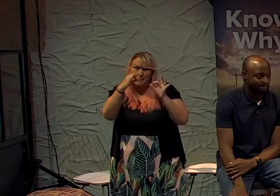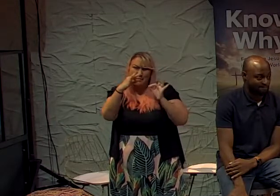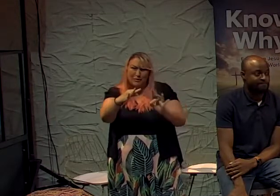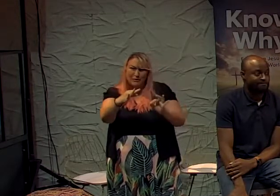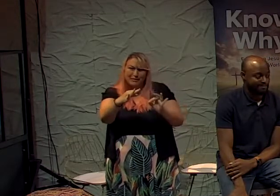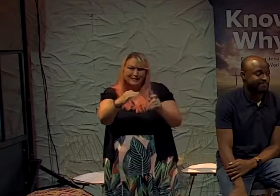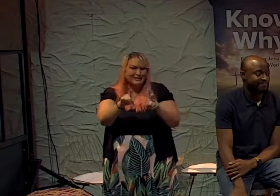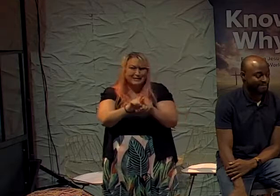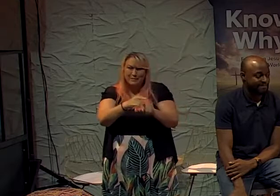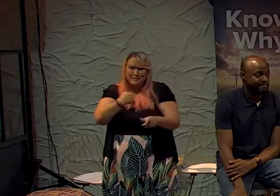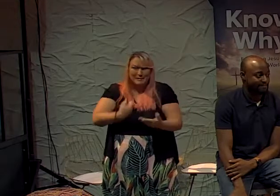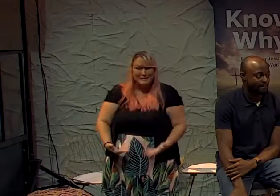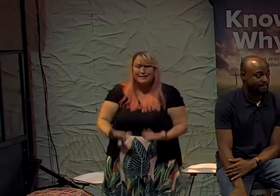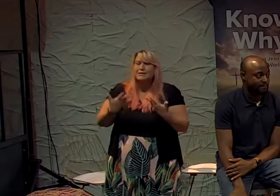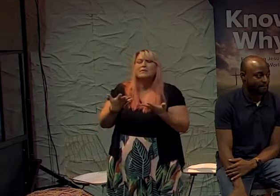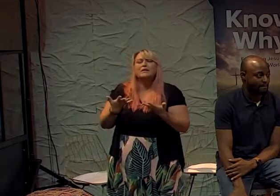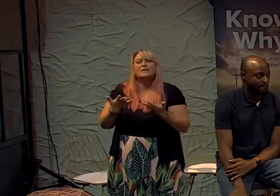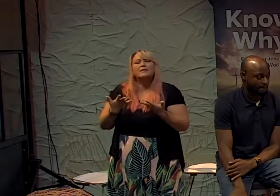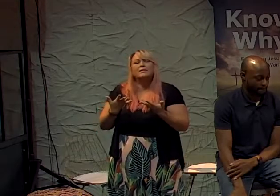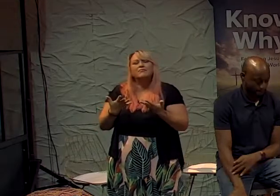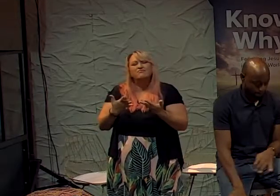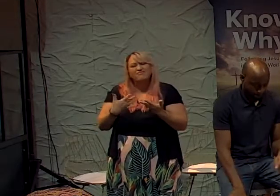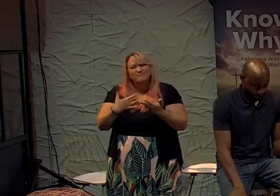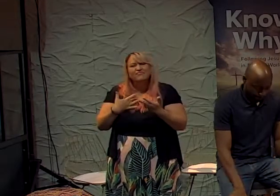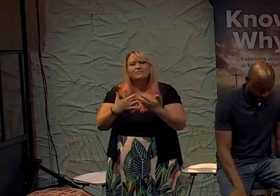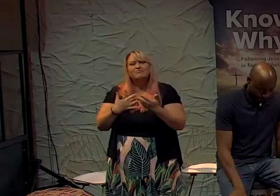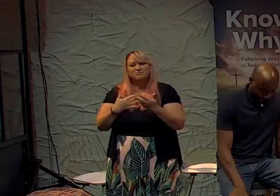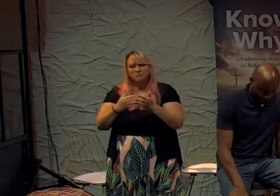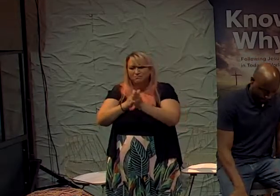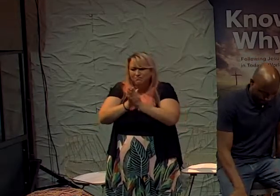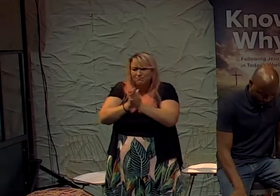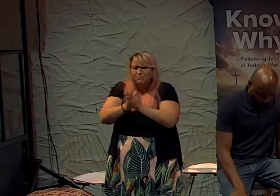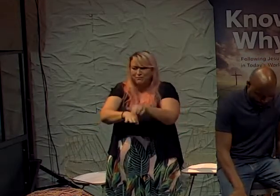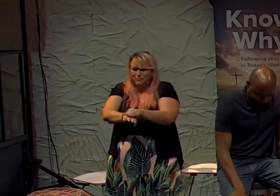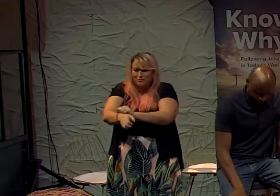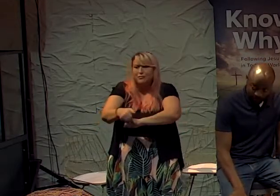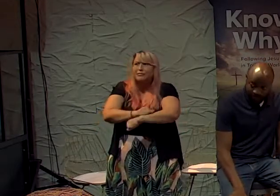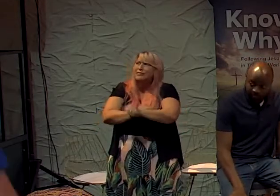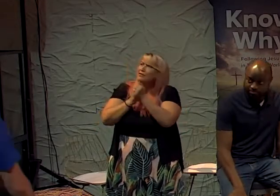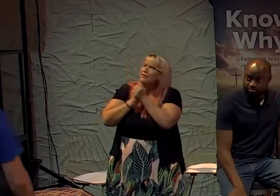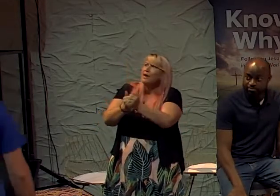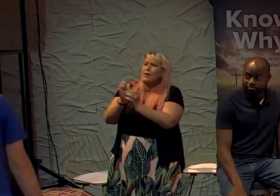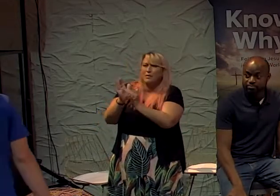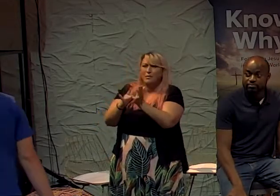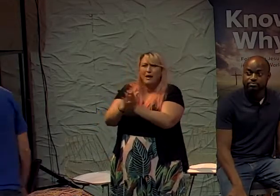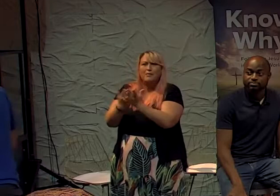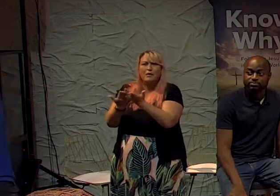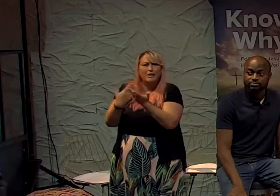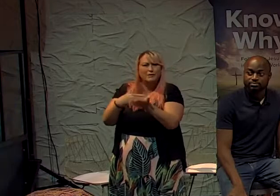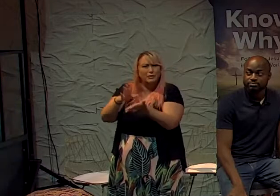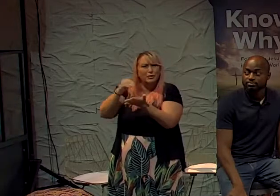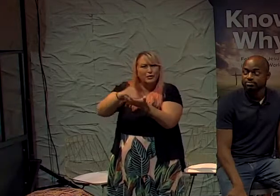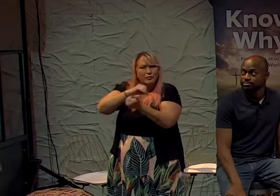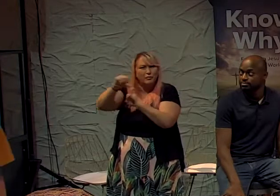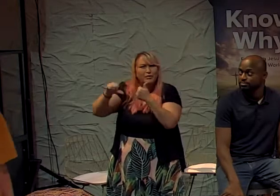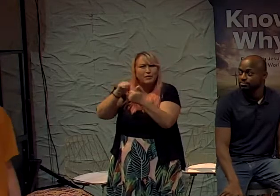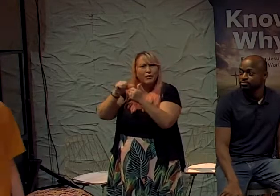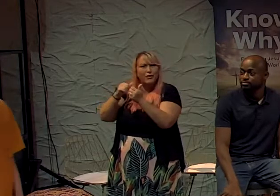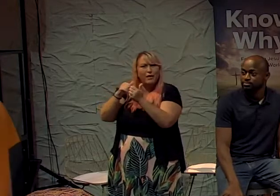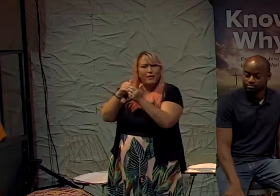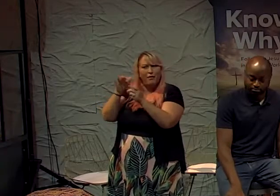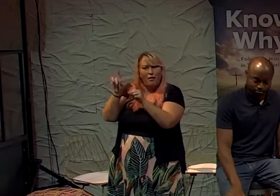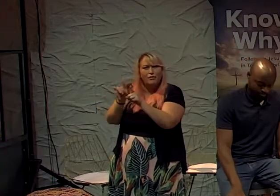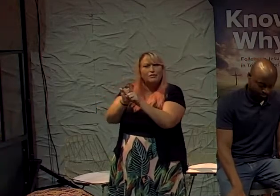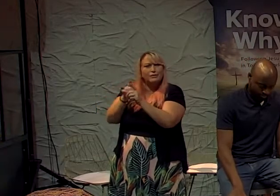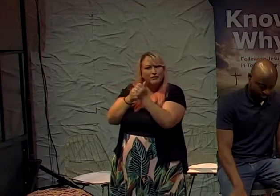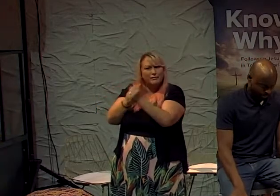am, but as determined to obey the Bible and to learn from those who obey the Bible. It's just very, very